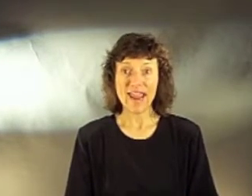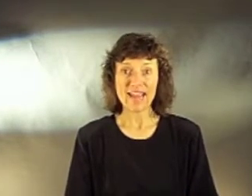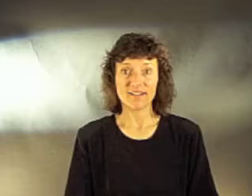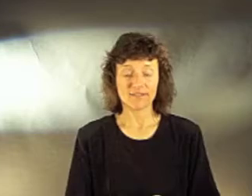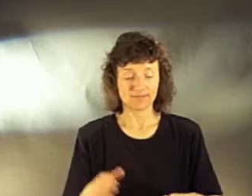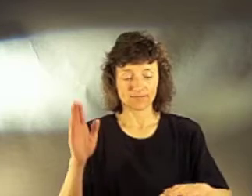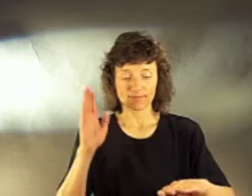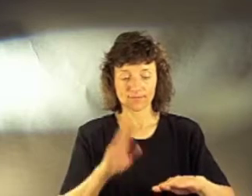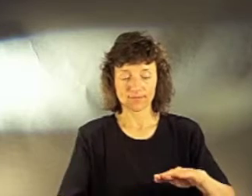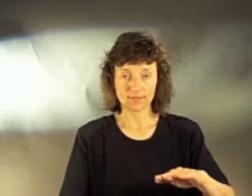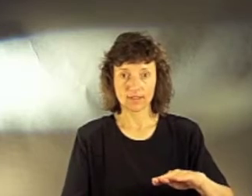Than.